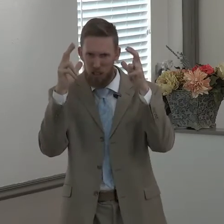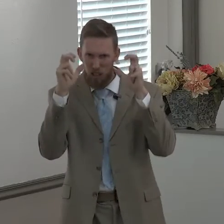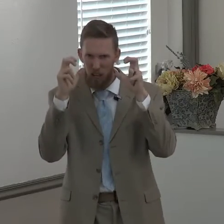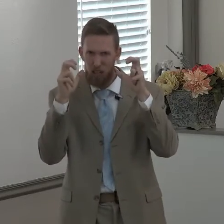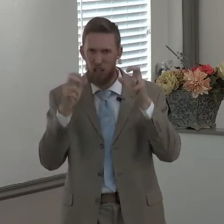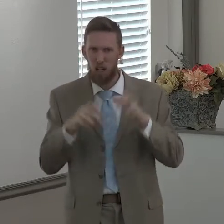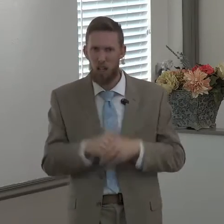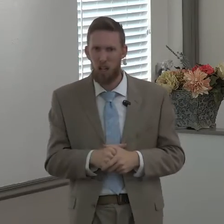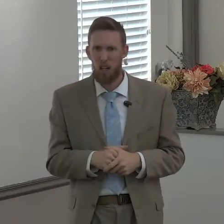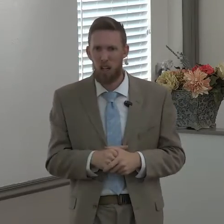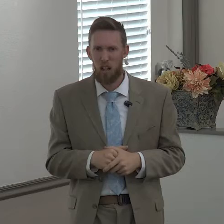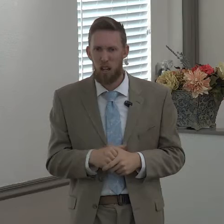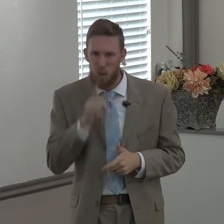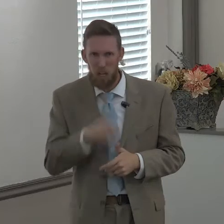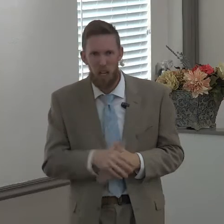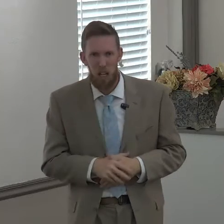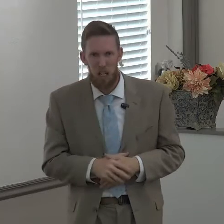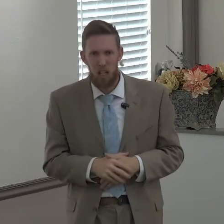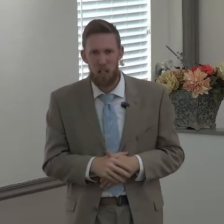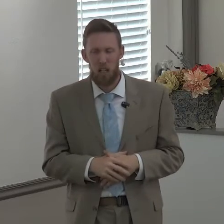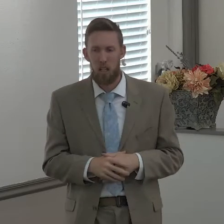I don't know how Peter's